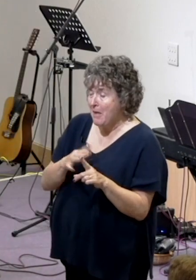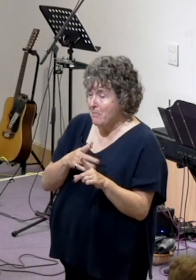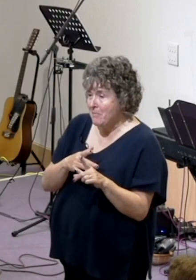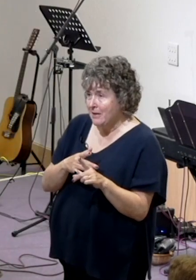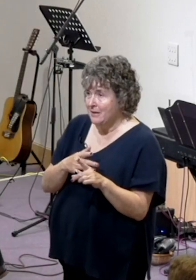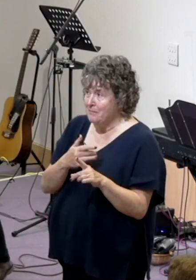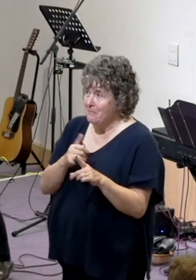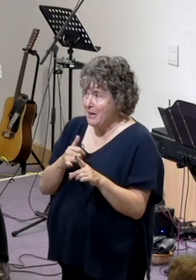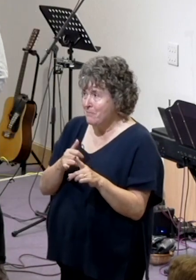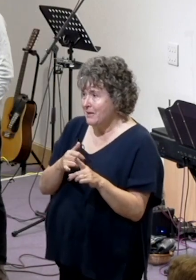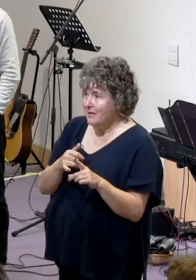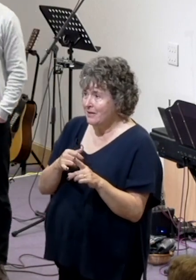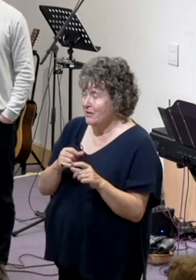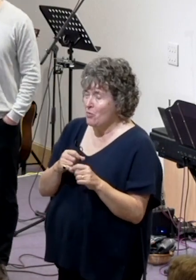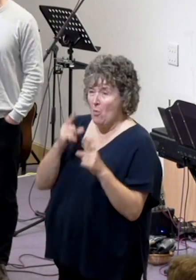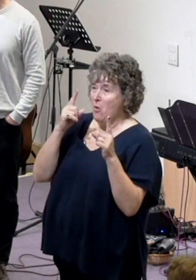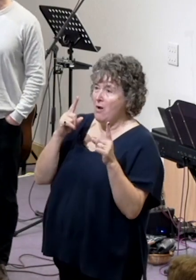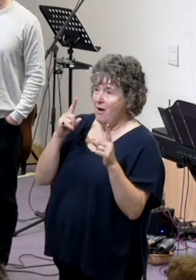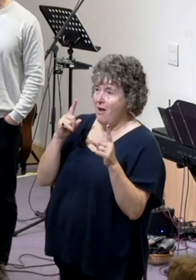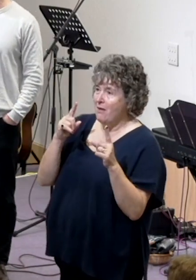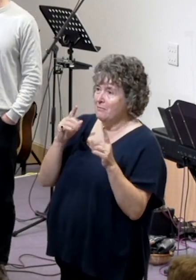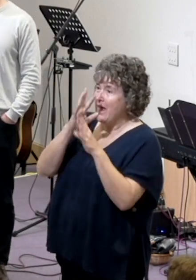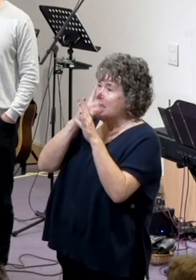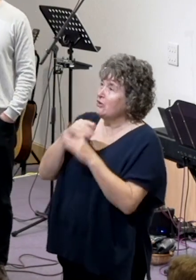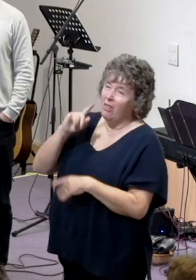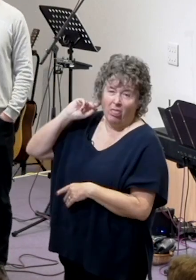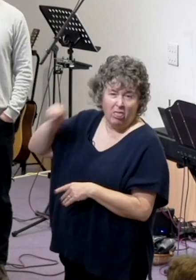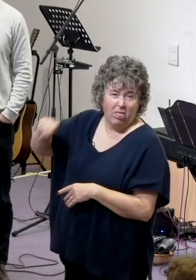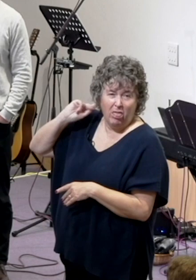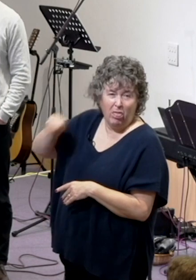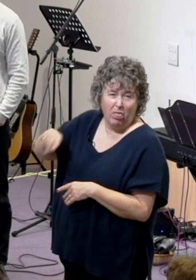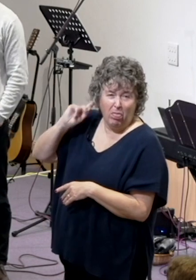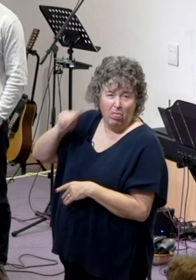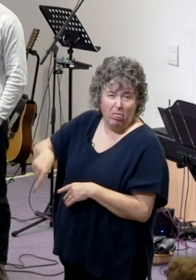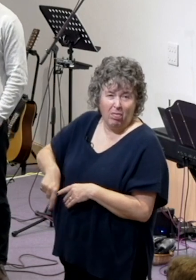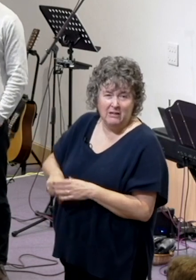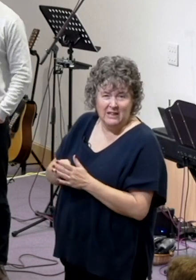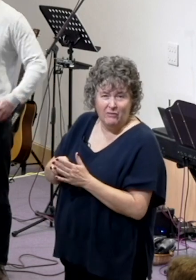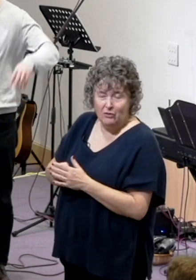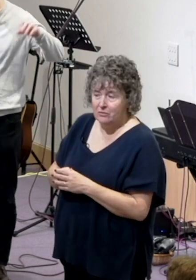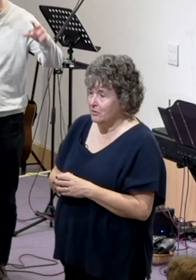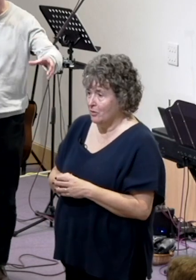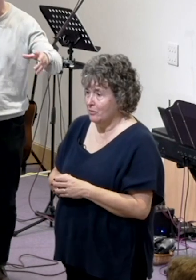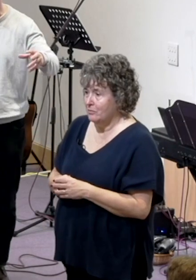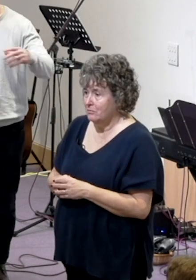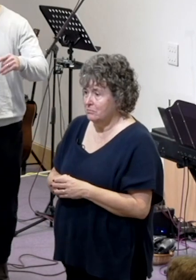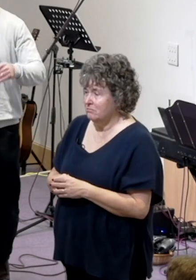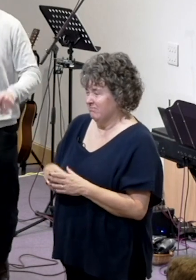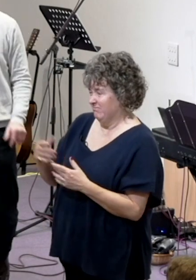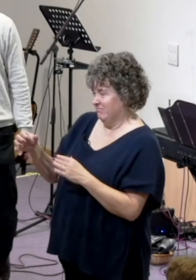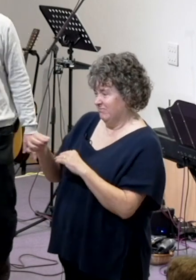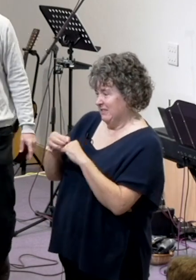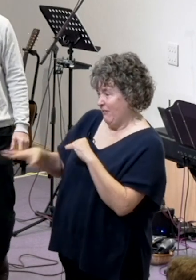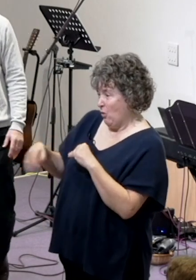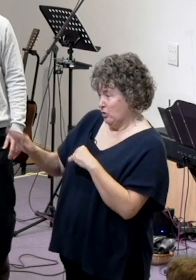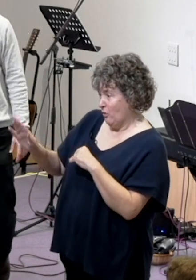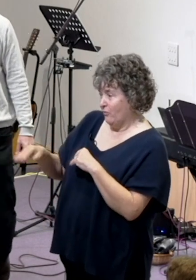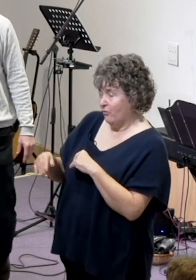if Joseph had woken up and said, I'm not going to do that, it's too hard. And then he didn't take Mary as his